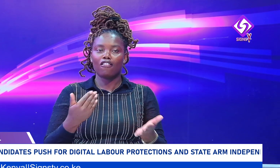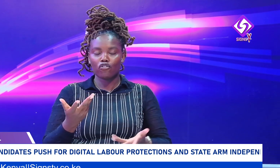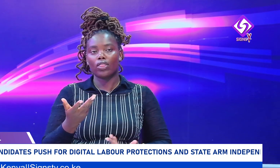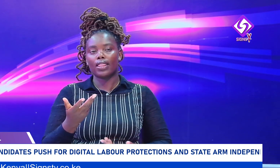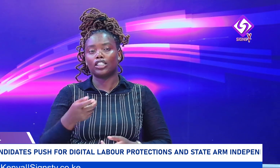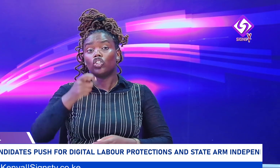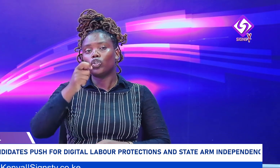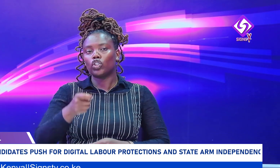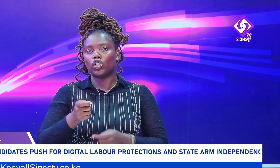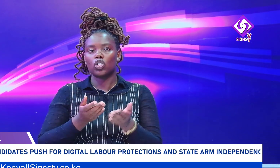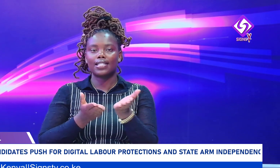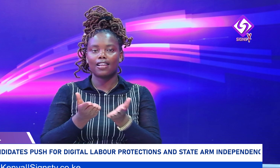panel.